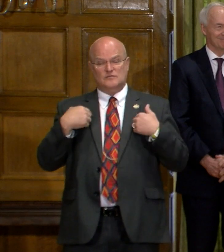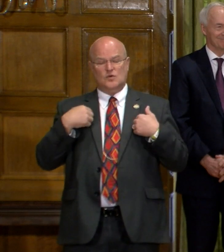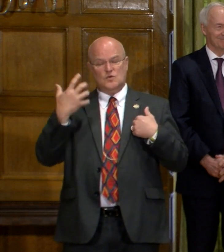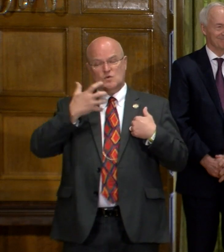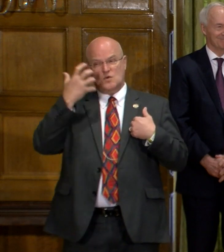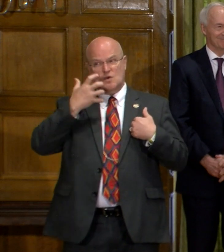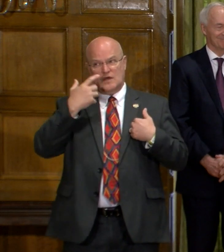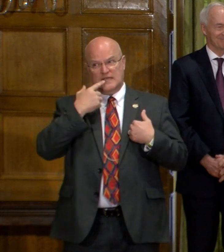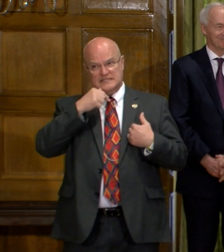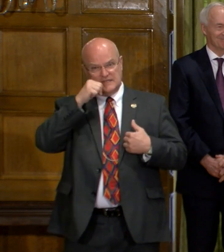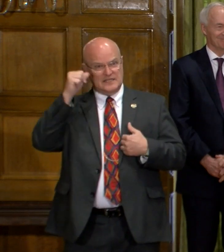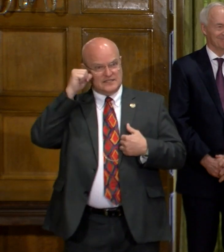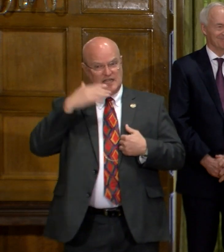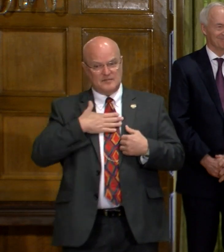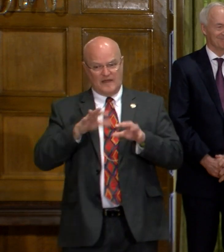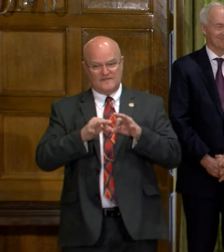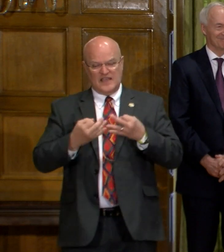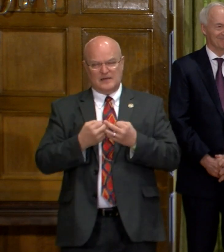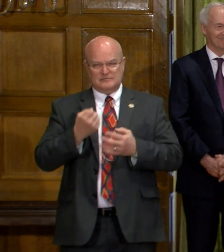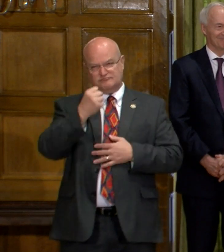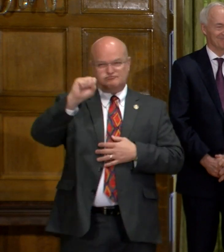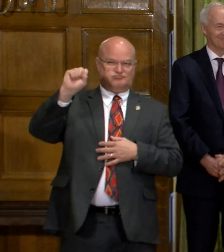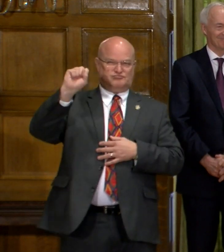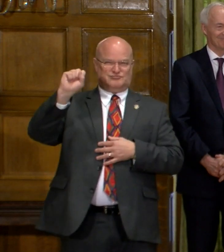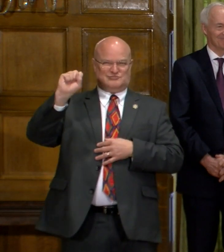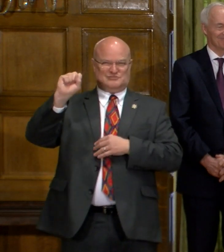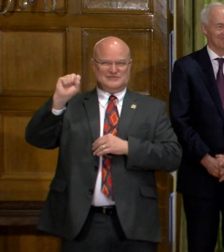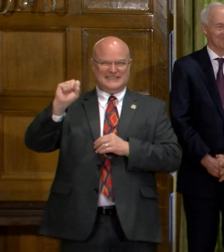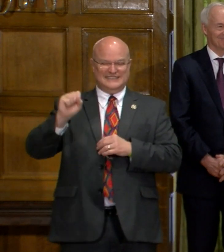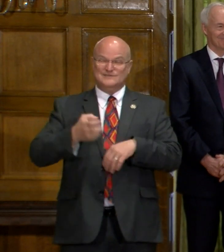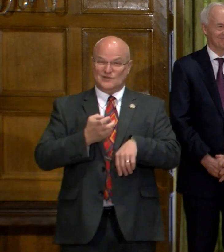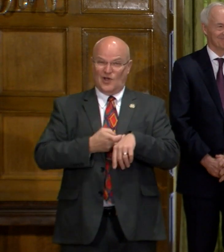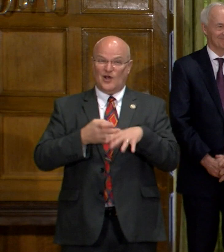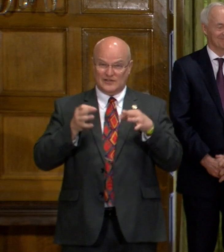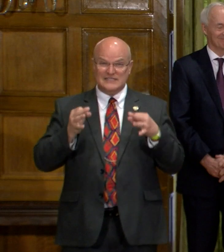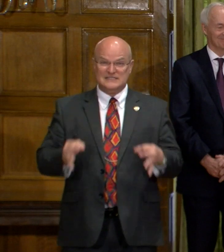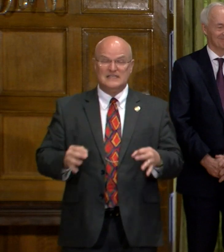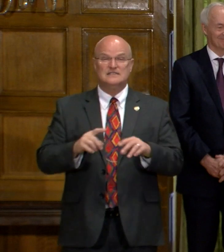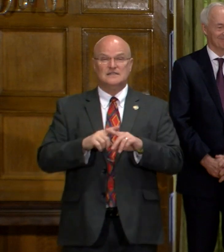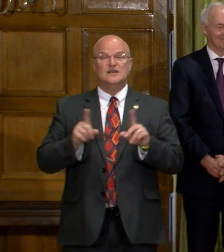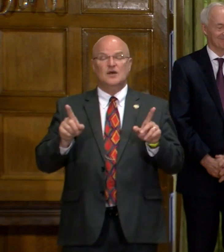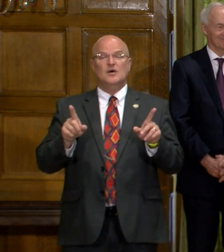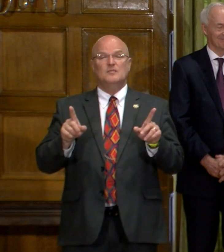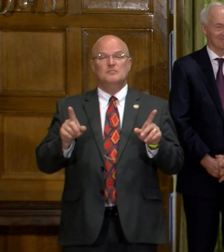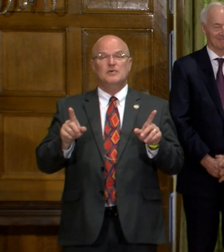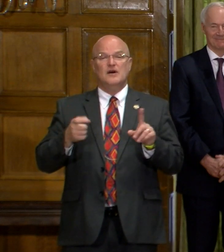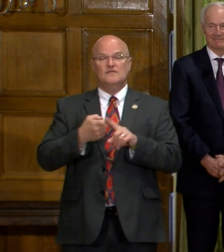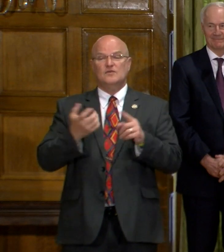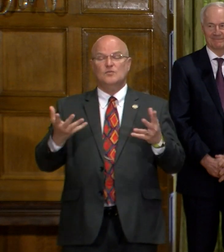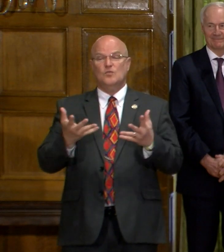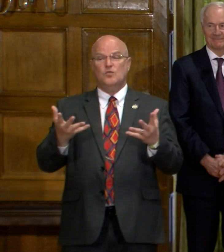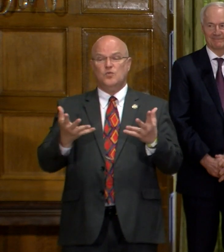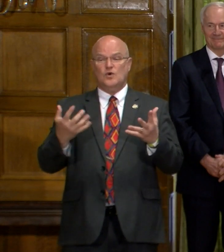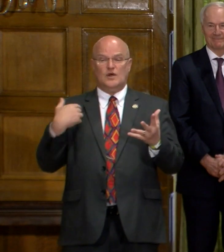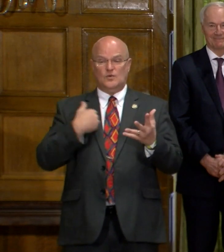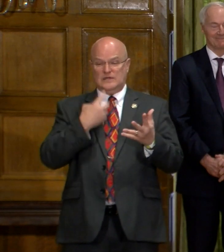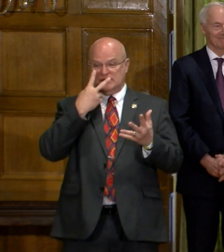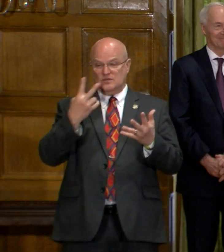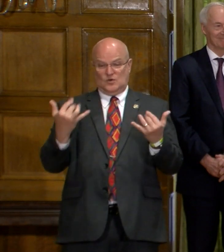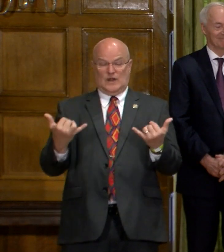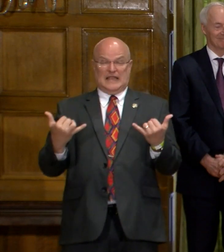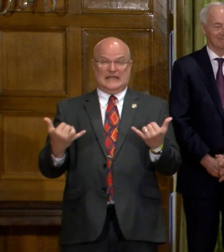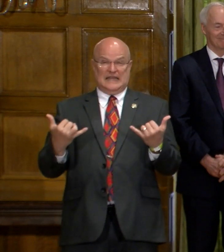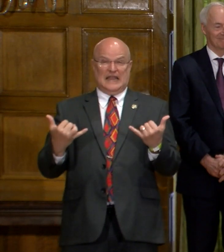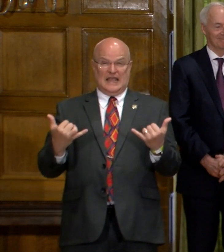what I said yesterday by my own family. These are very hard decisions, but from where we stand right